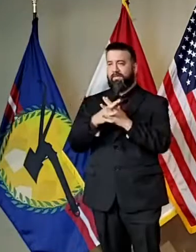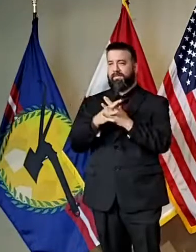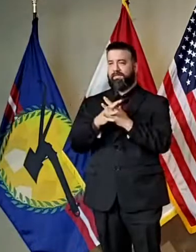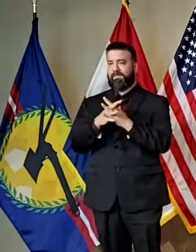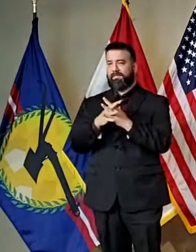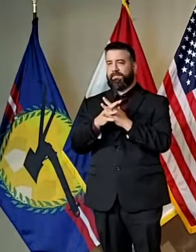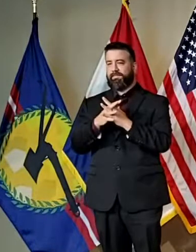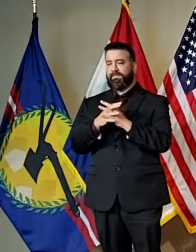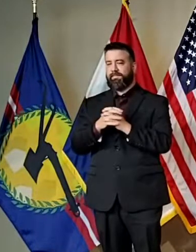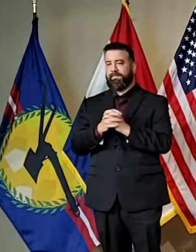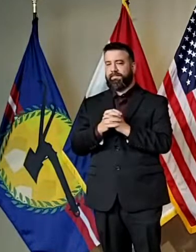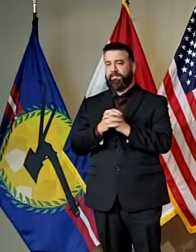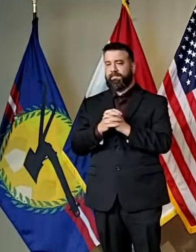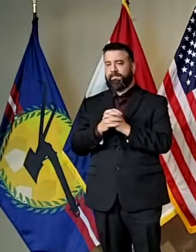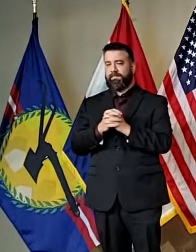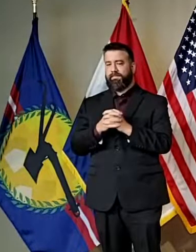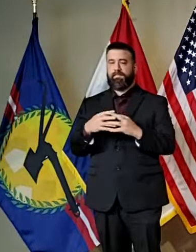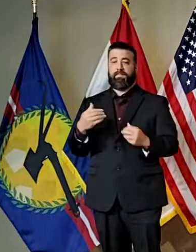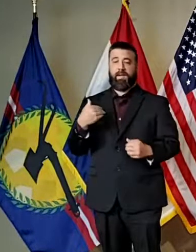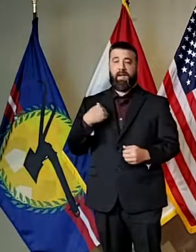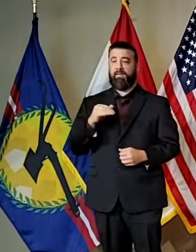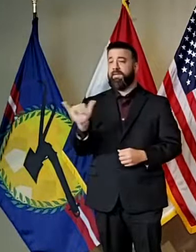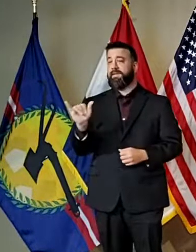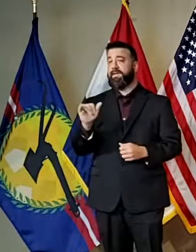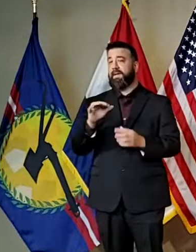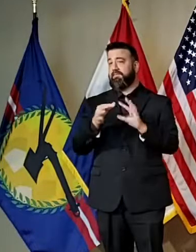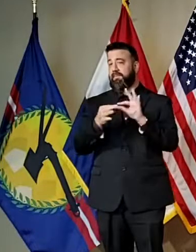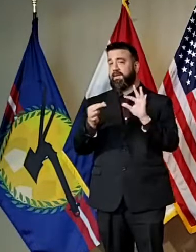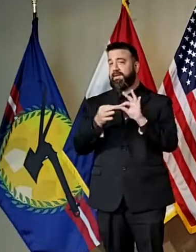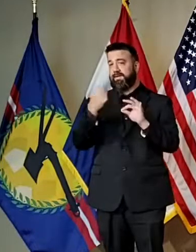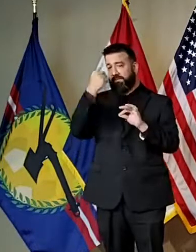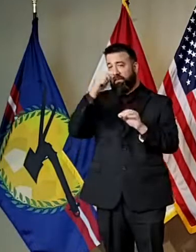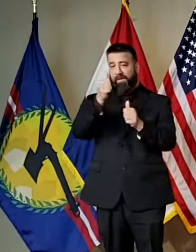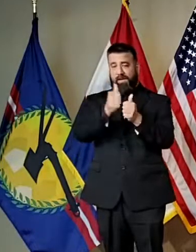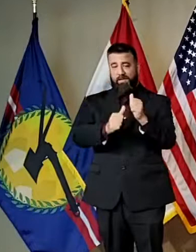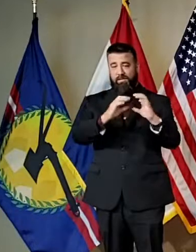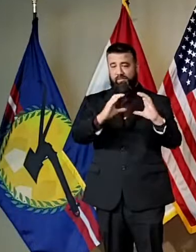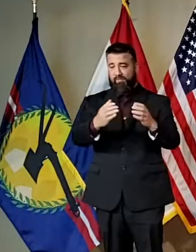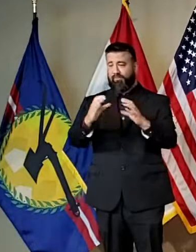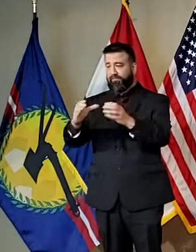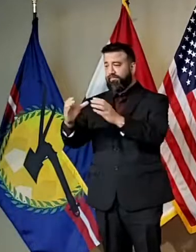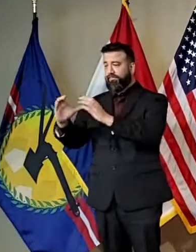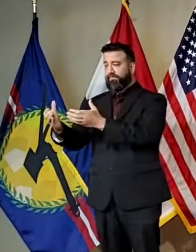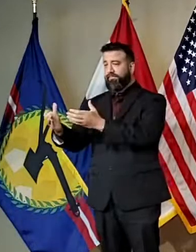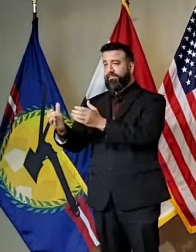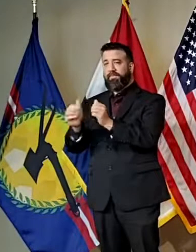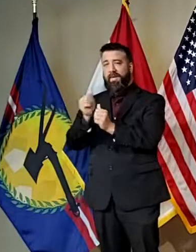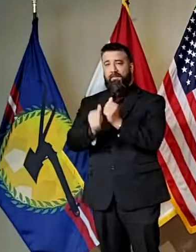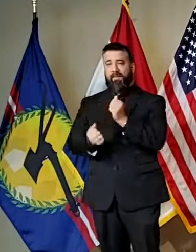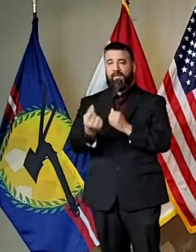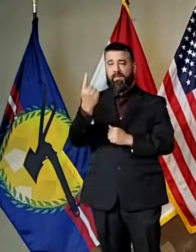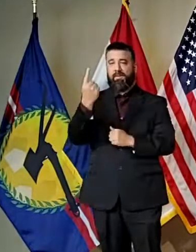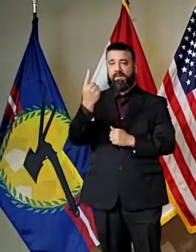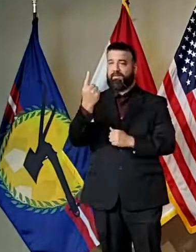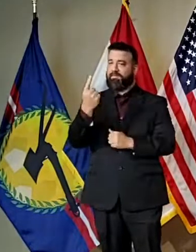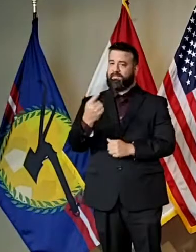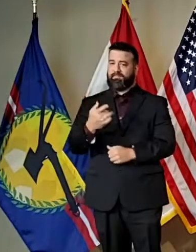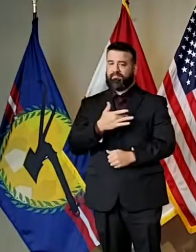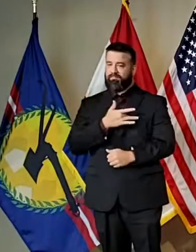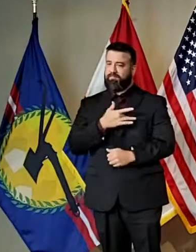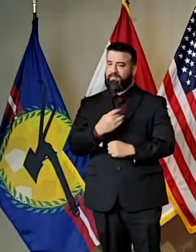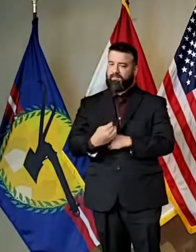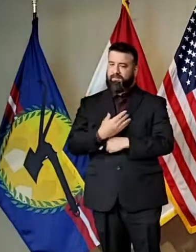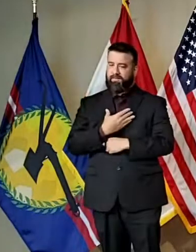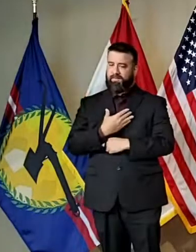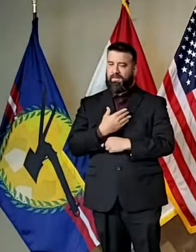every group that is adversely affected by this pandemic. Everyone is impacted,